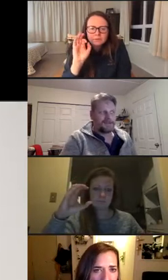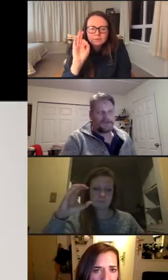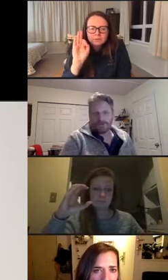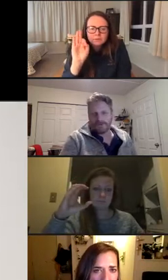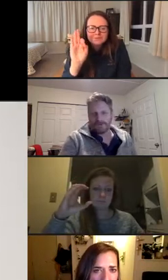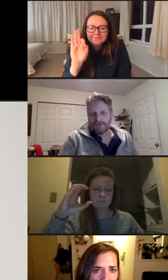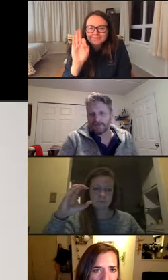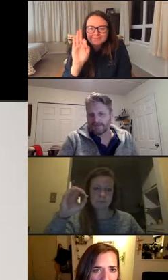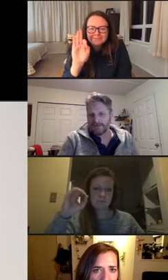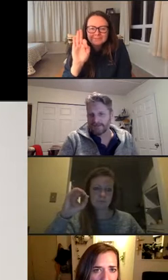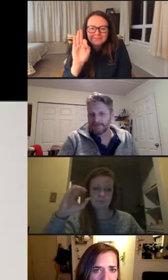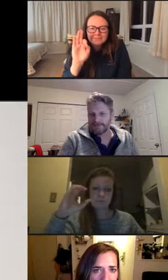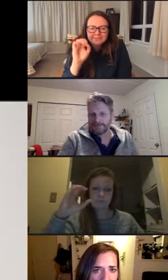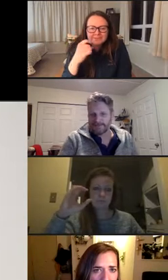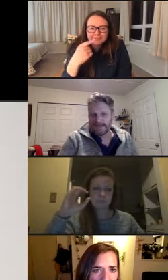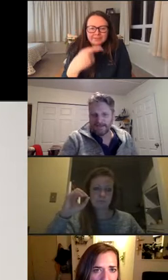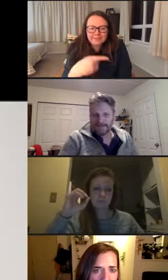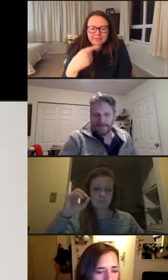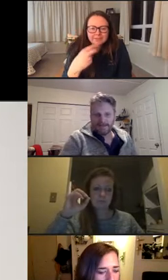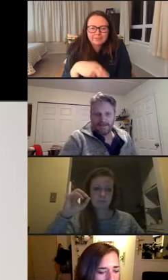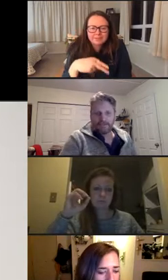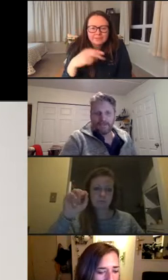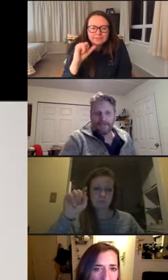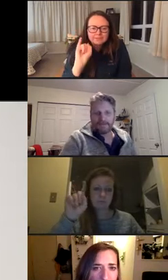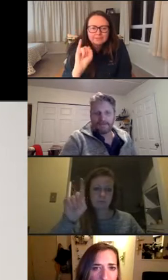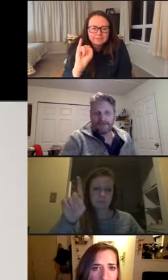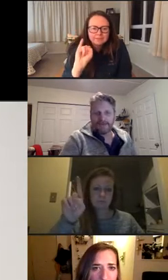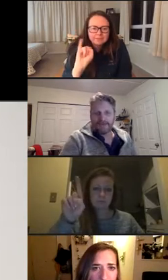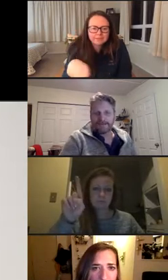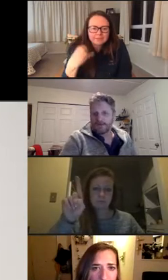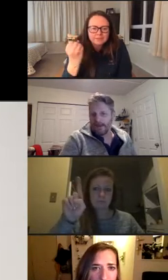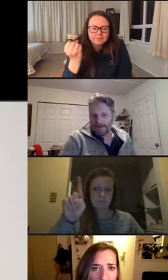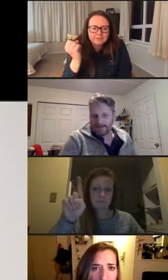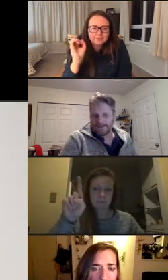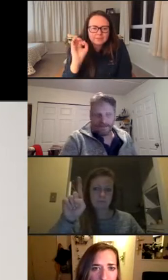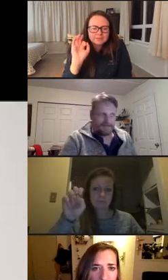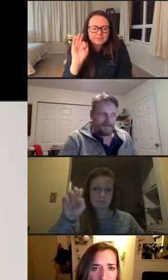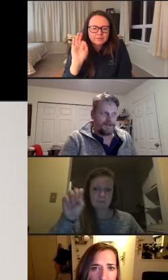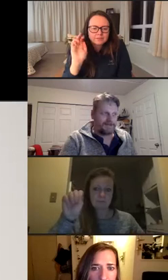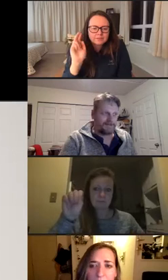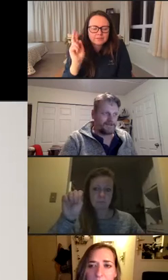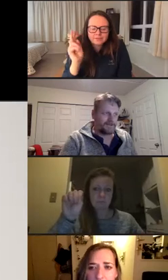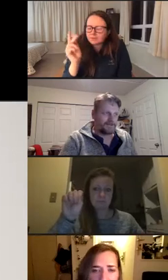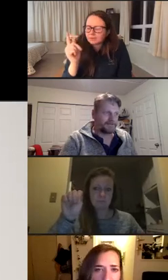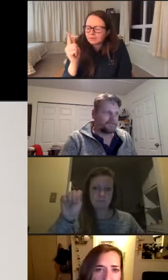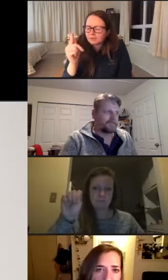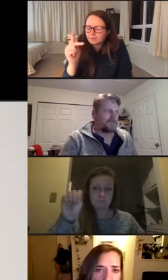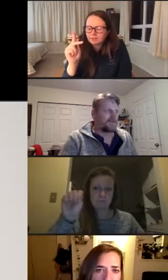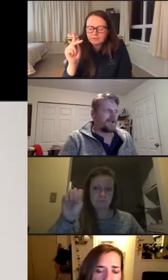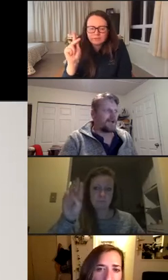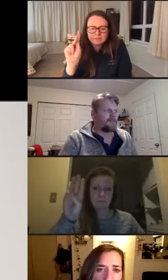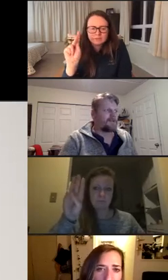week, you just try to do the alphabet like 2 or 3 times a day, your brain will grab it nice and quick. It's shocking how fastly you can do this.